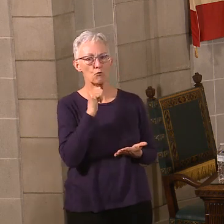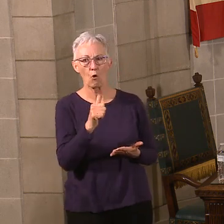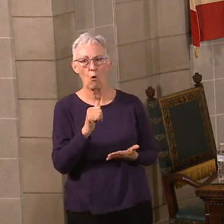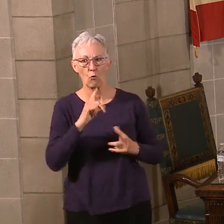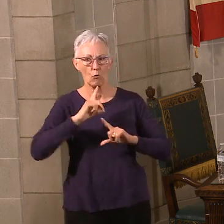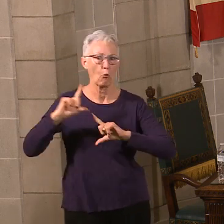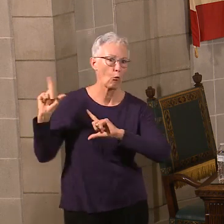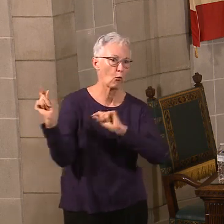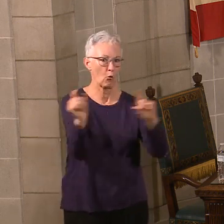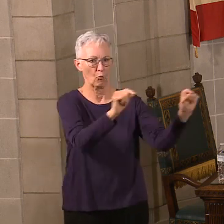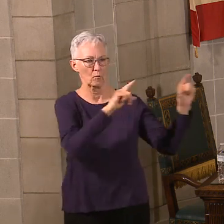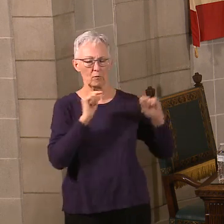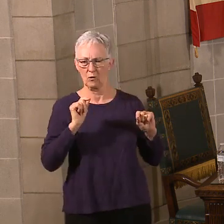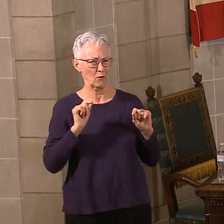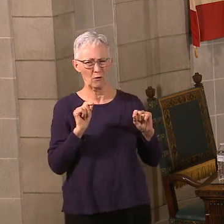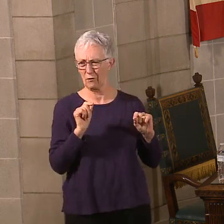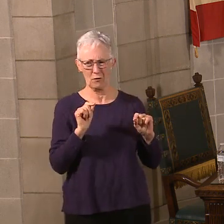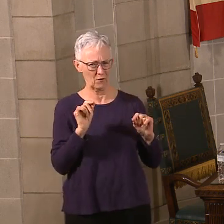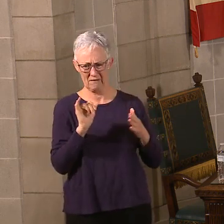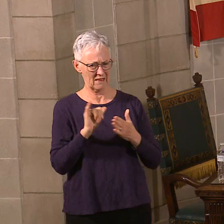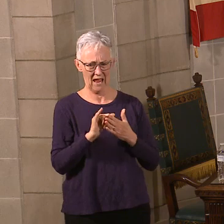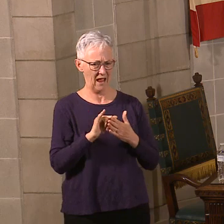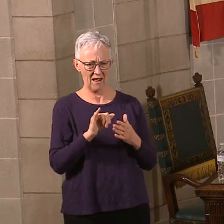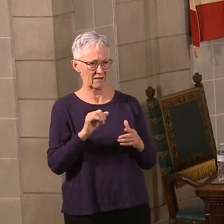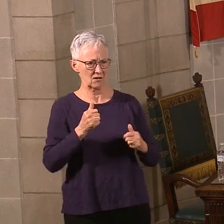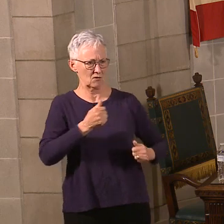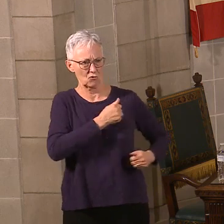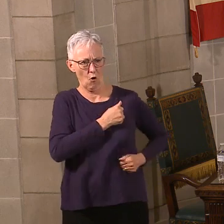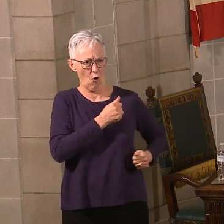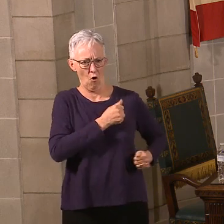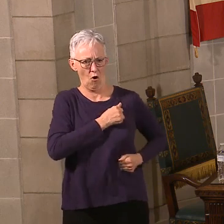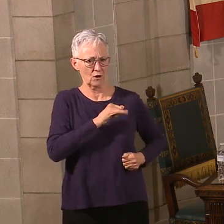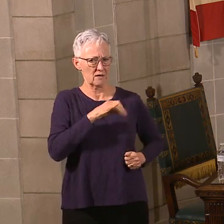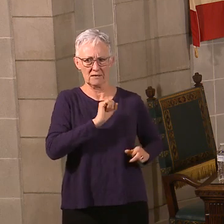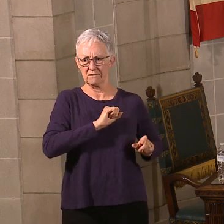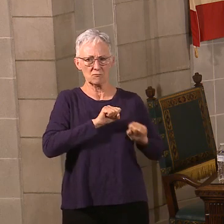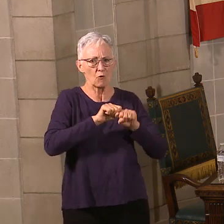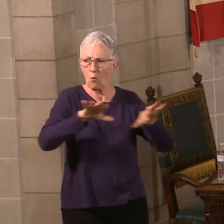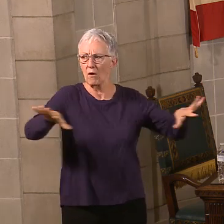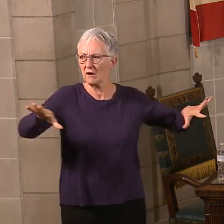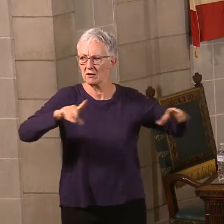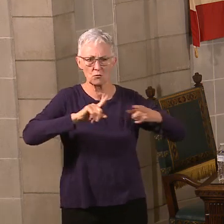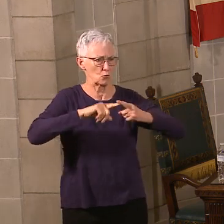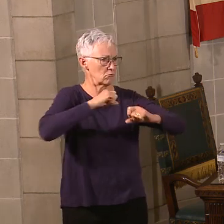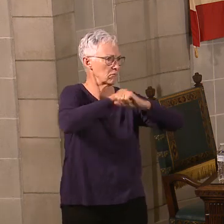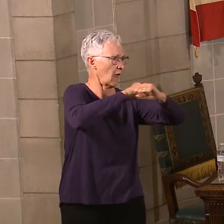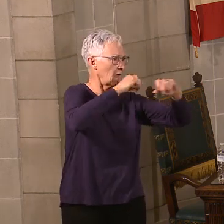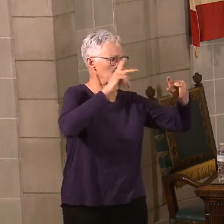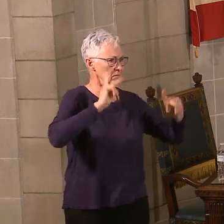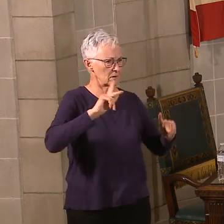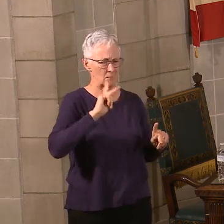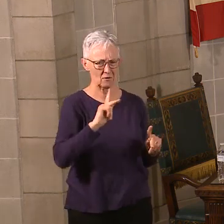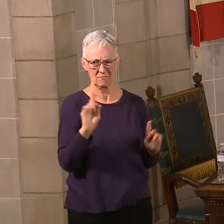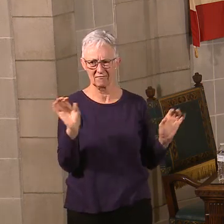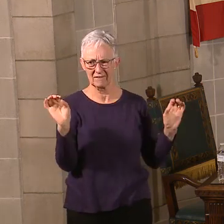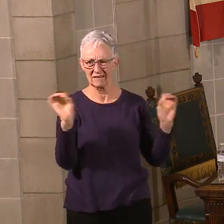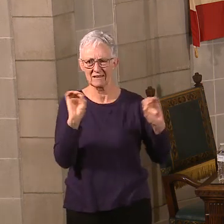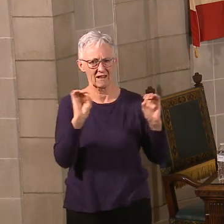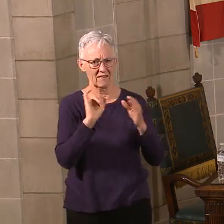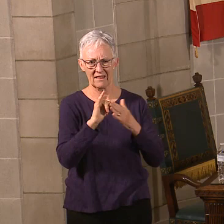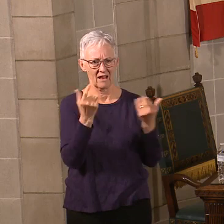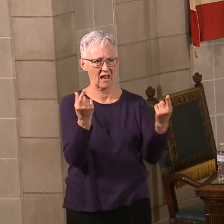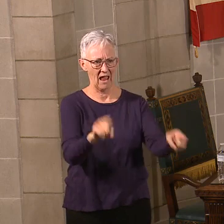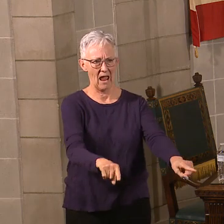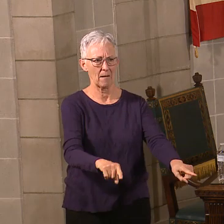doing. There's no general mobilization. There's no call for military law or martial law or anything like that. So just want to dispel